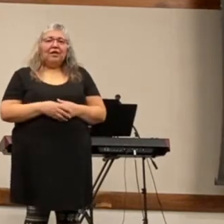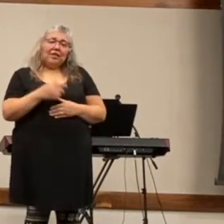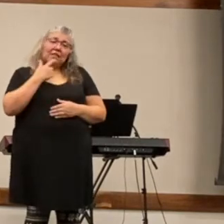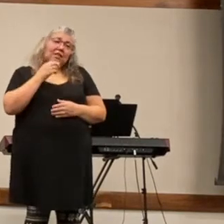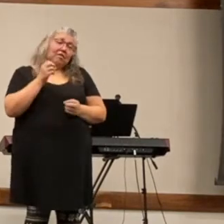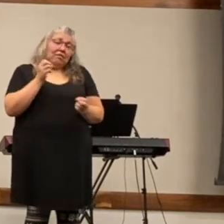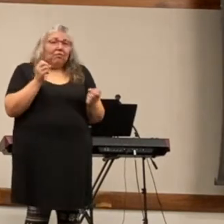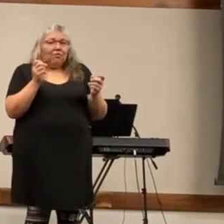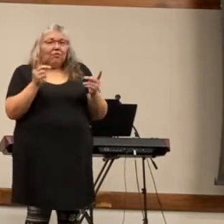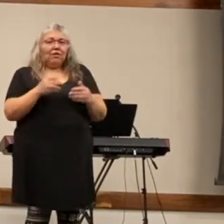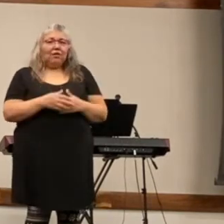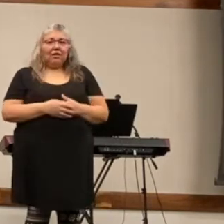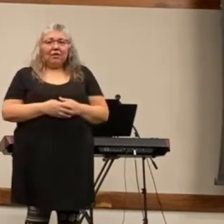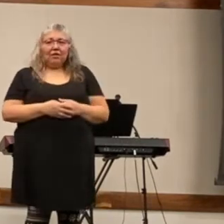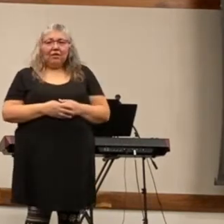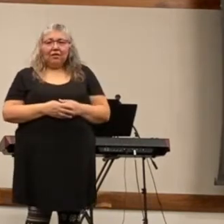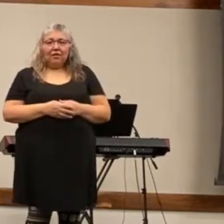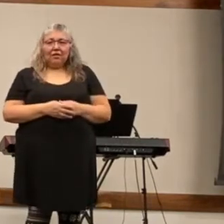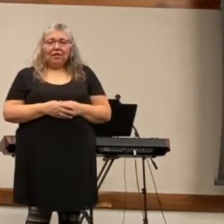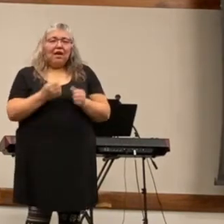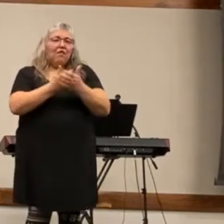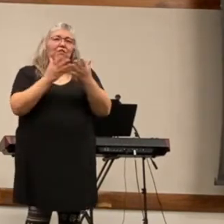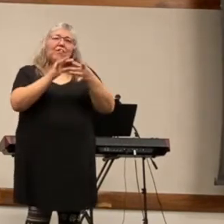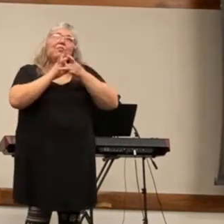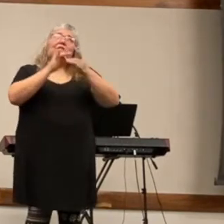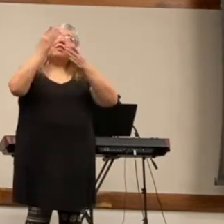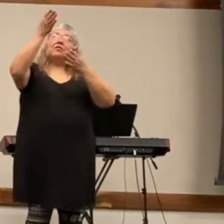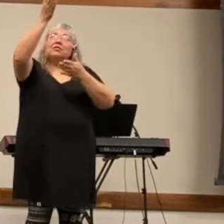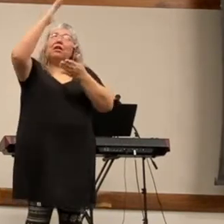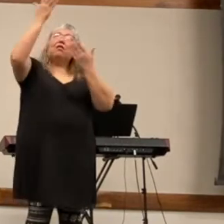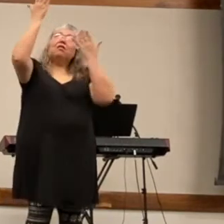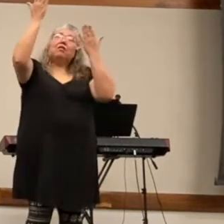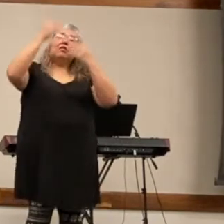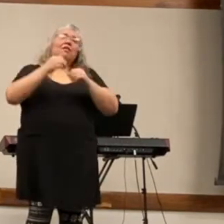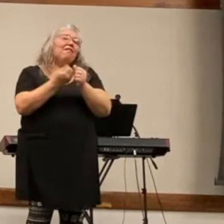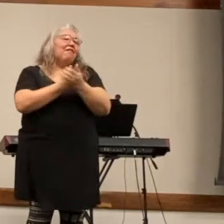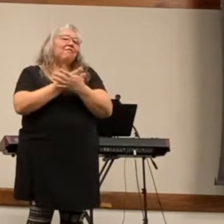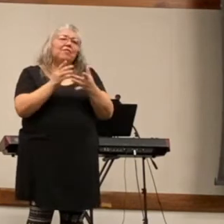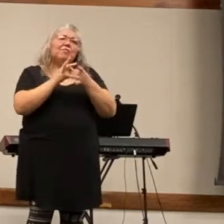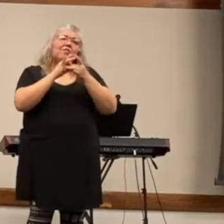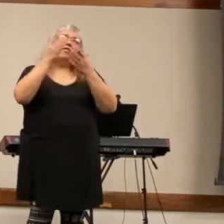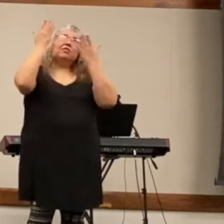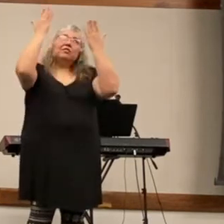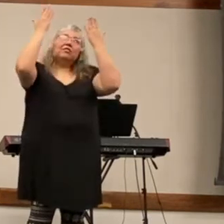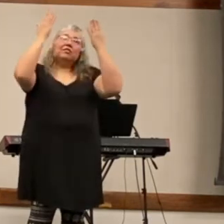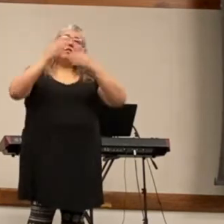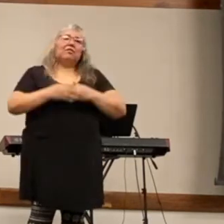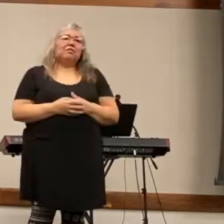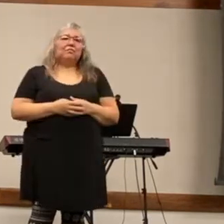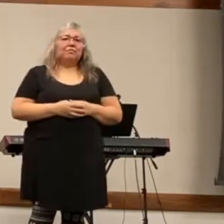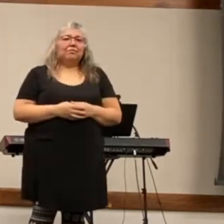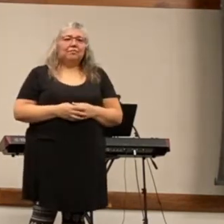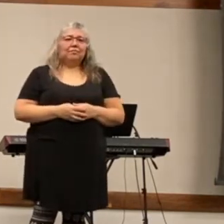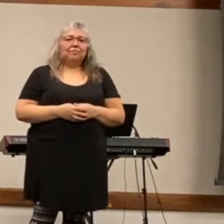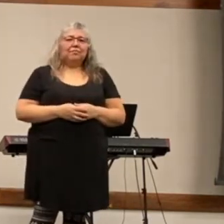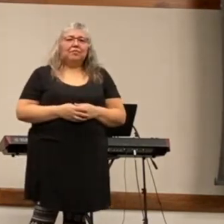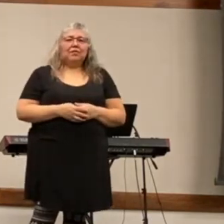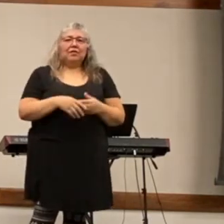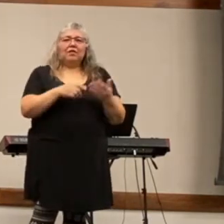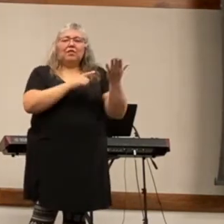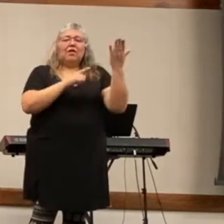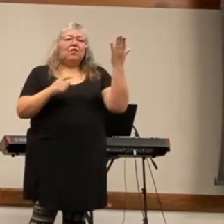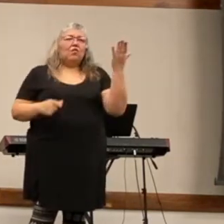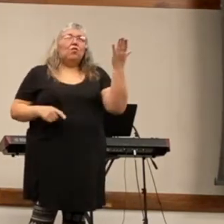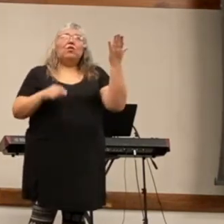I said, okay. Everything belongs to God. Everything belongs to God. I, the Lord,